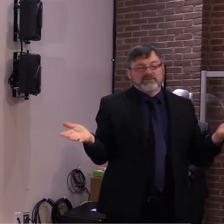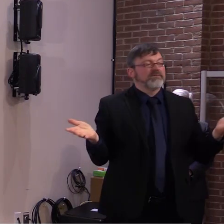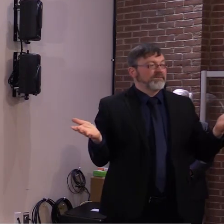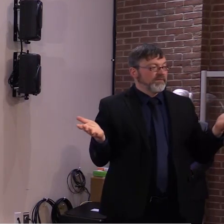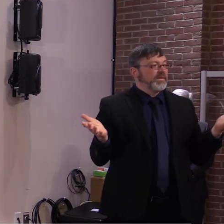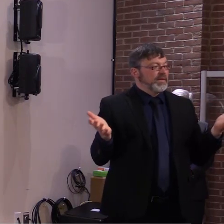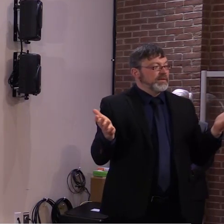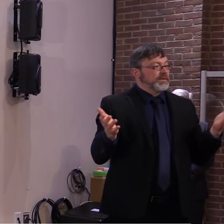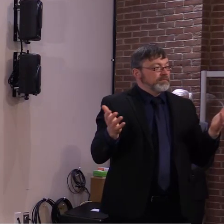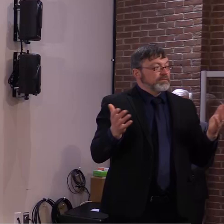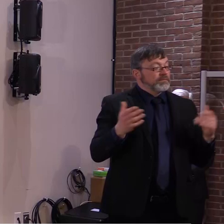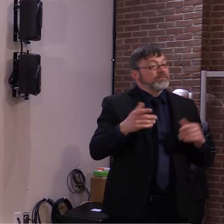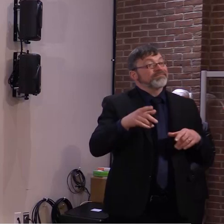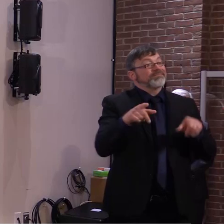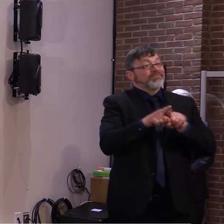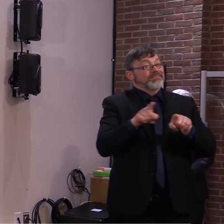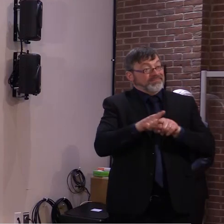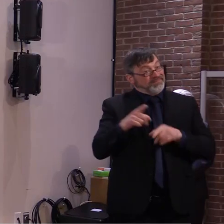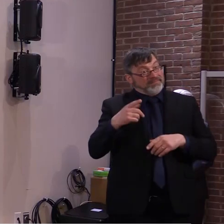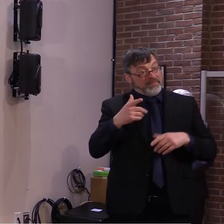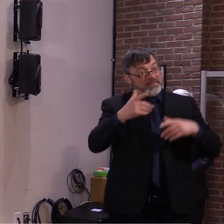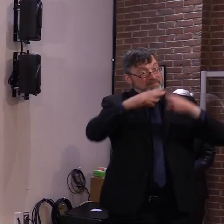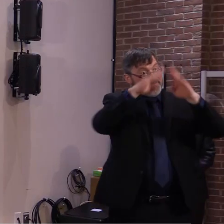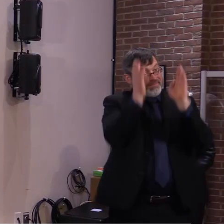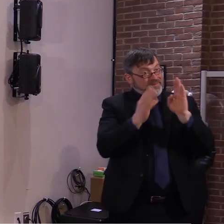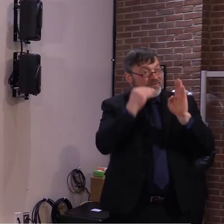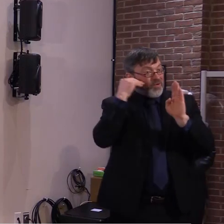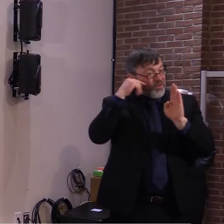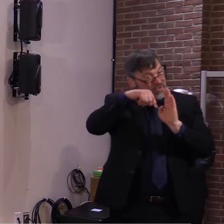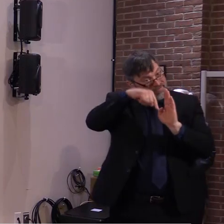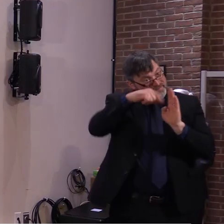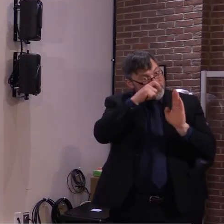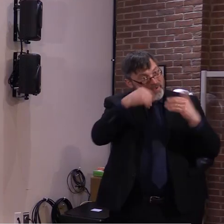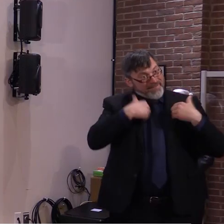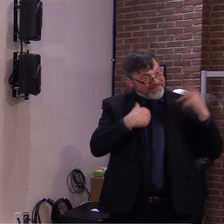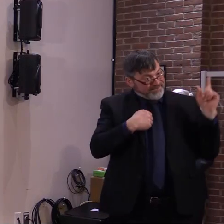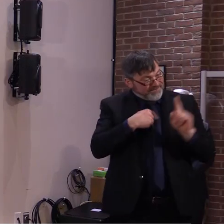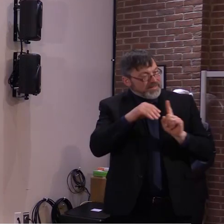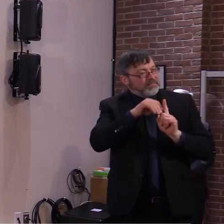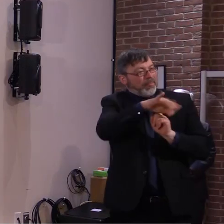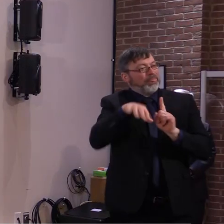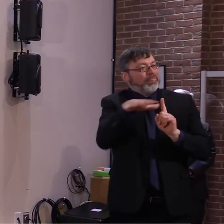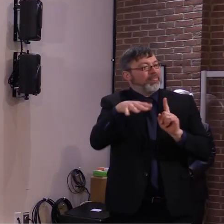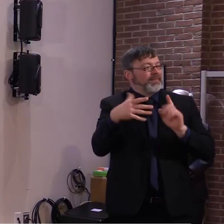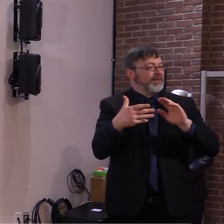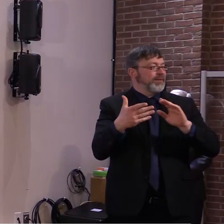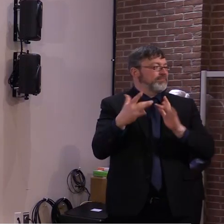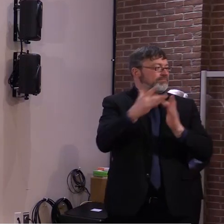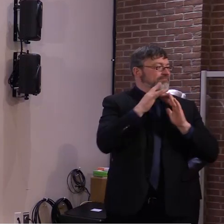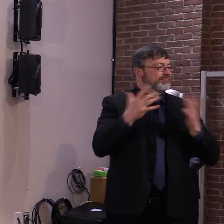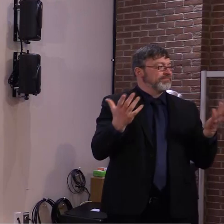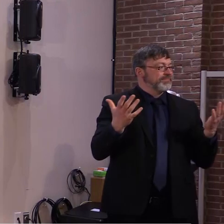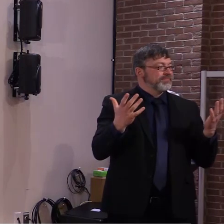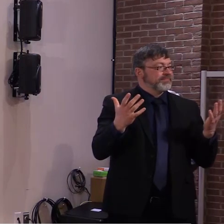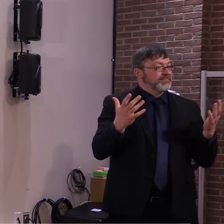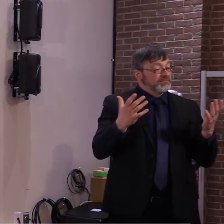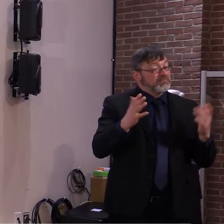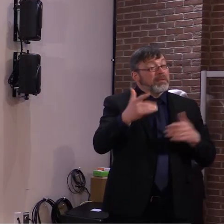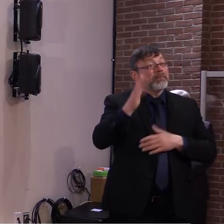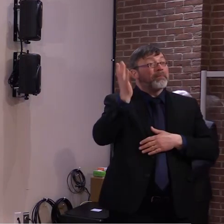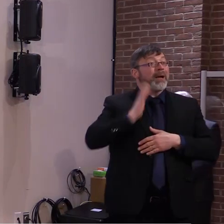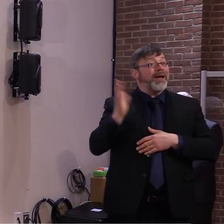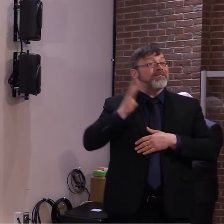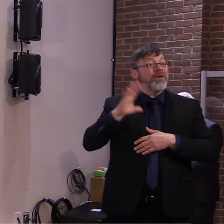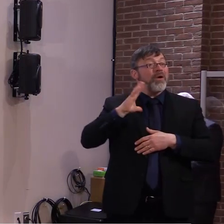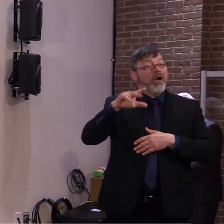ones. The bottom line is Vermont is no longer the one green state in a map of red COVID cases across the